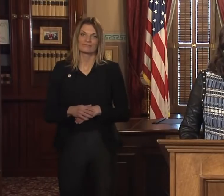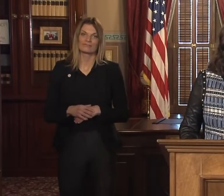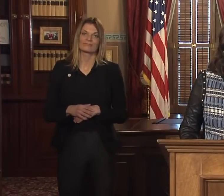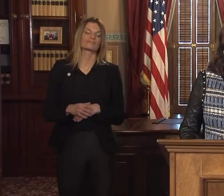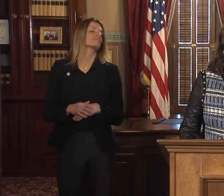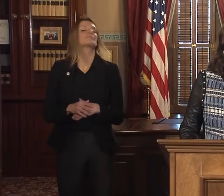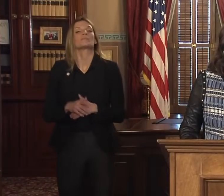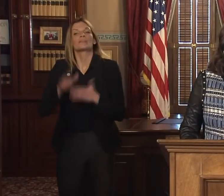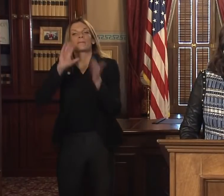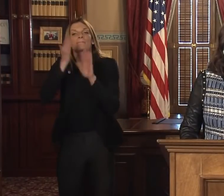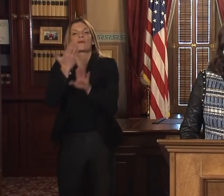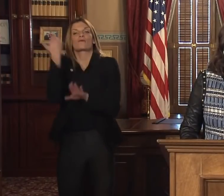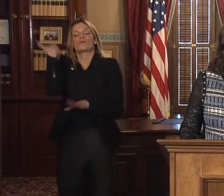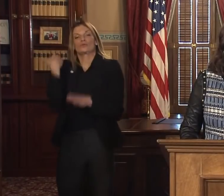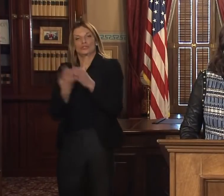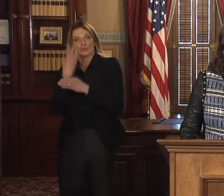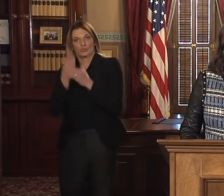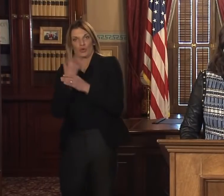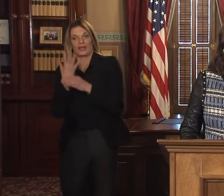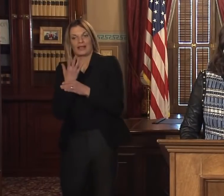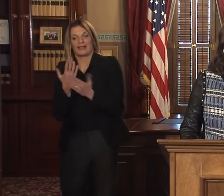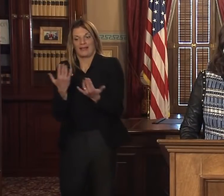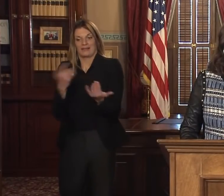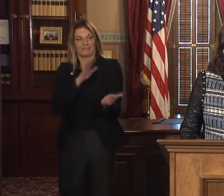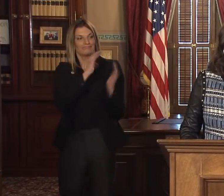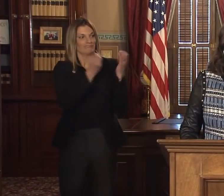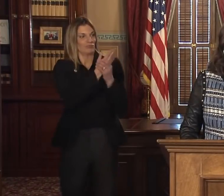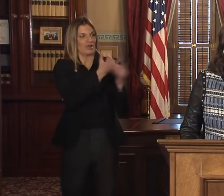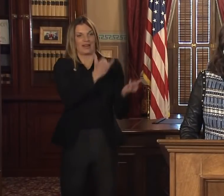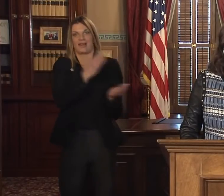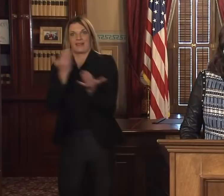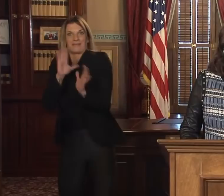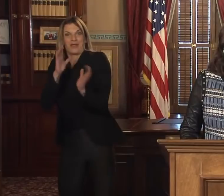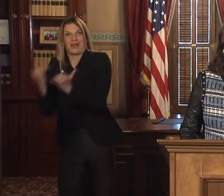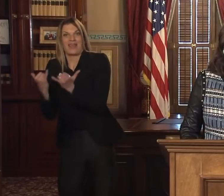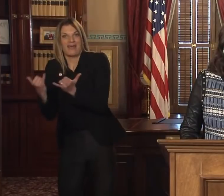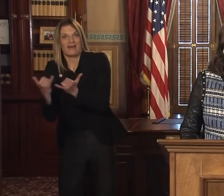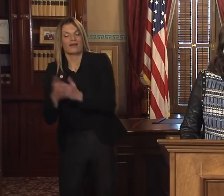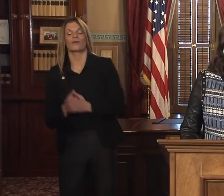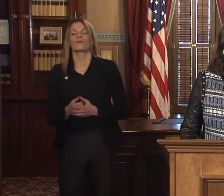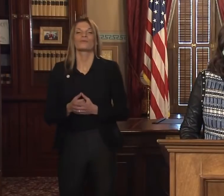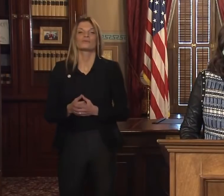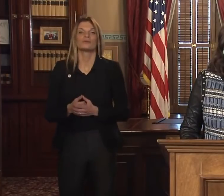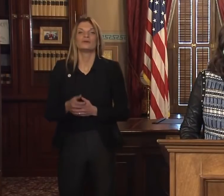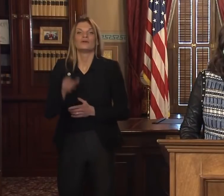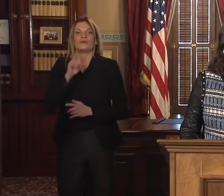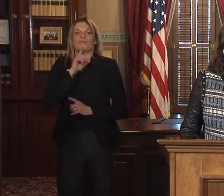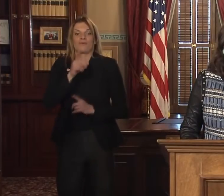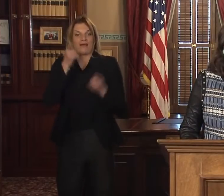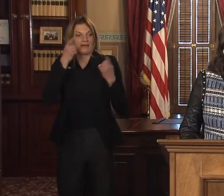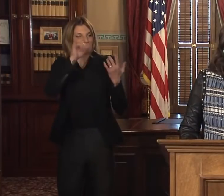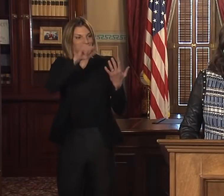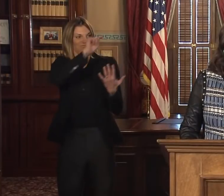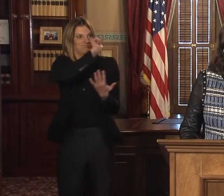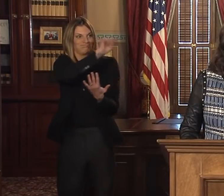where we were in the spring versus where we are now, a lot of the fundamentals that really necessitated